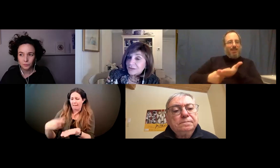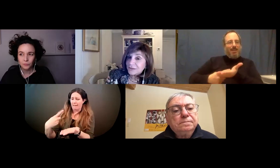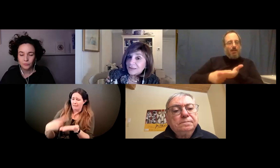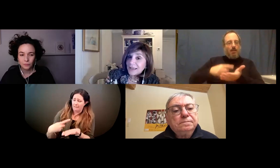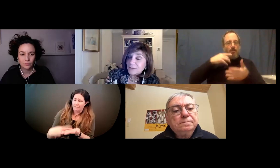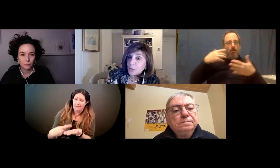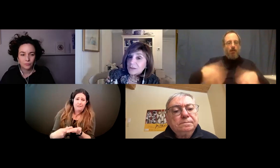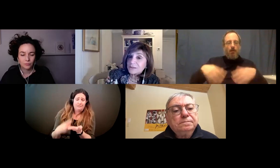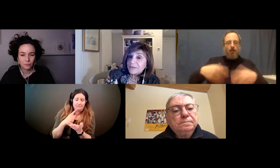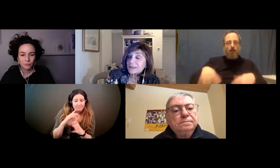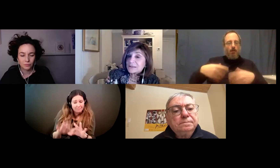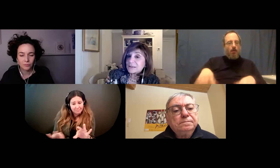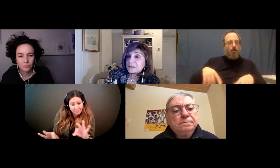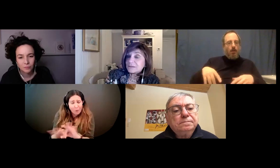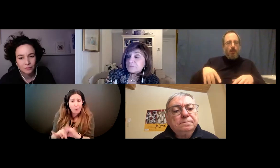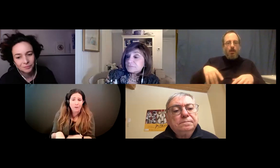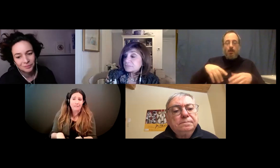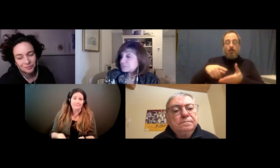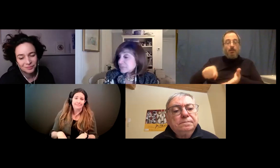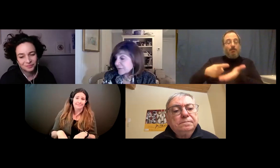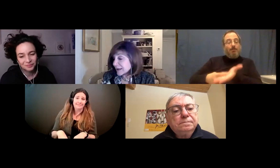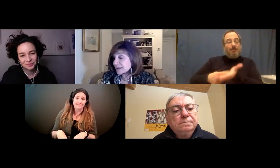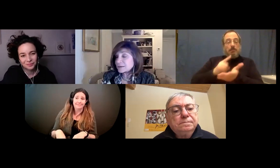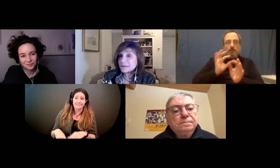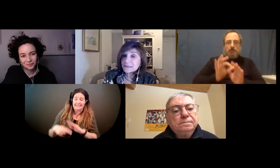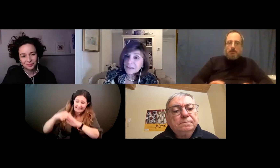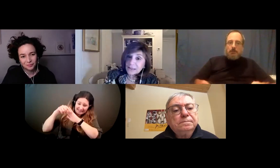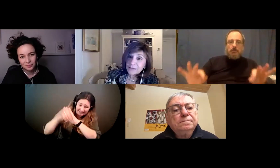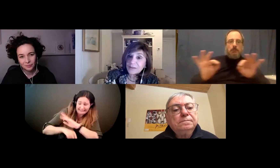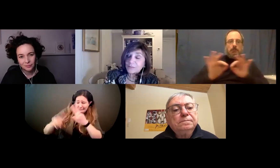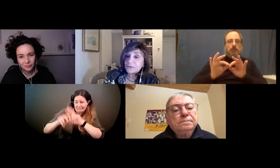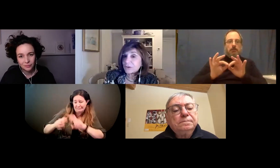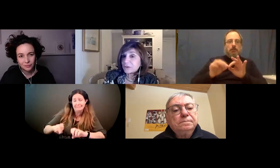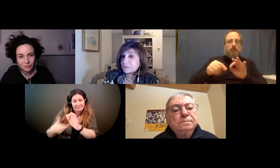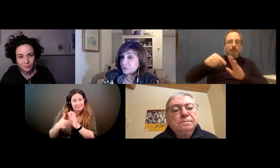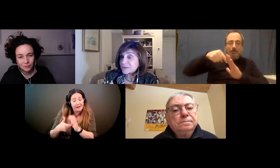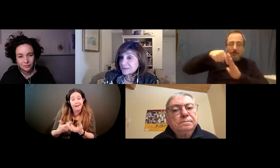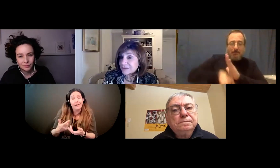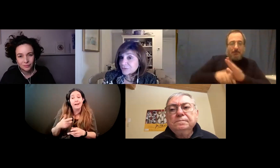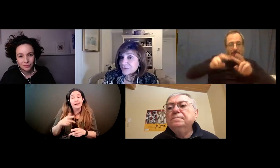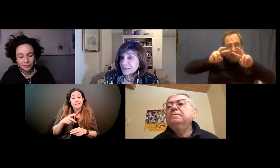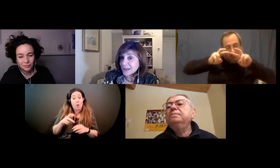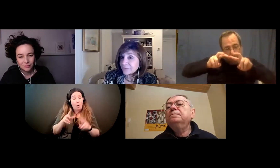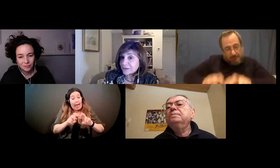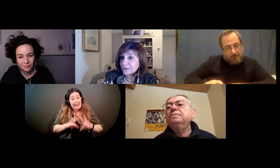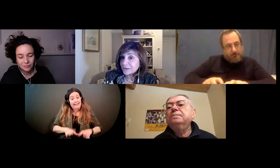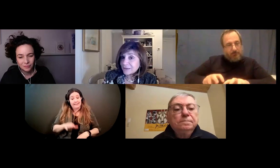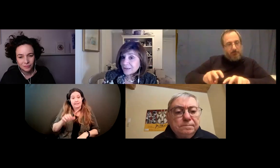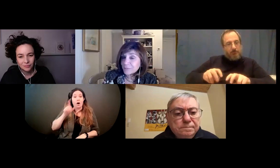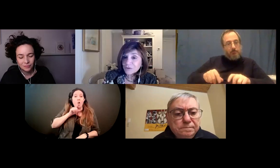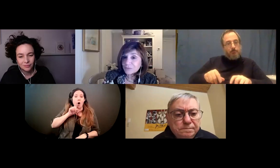conversation, and one that I think analysts and AI people are increasingly interested in having.